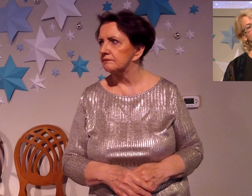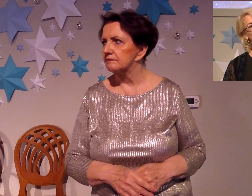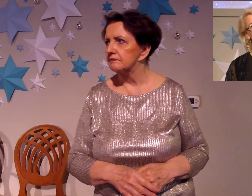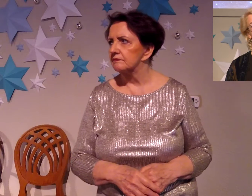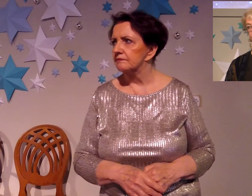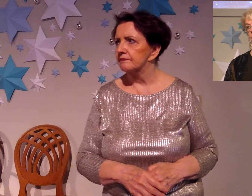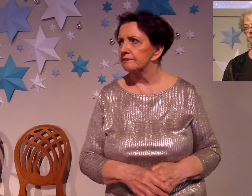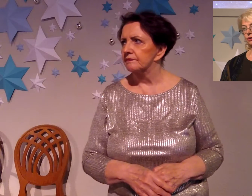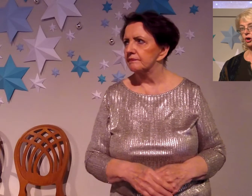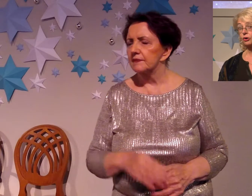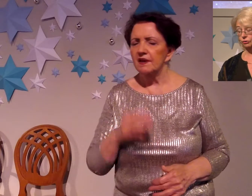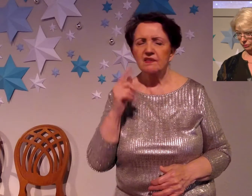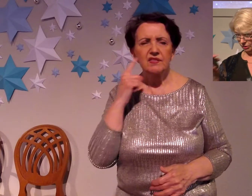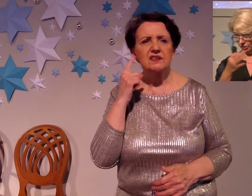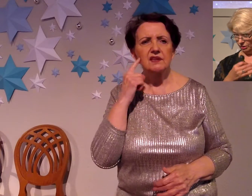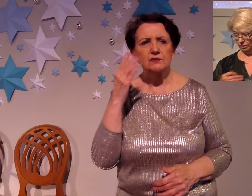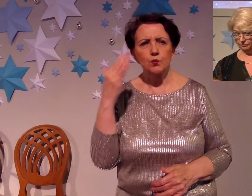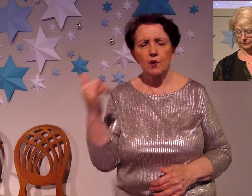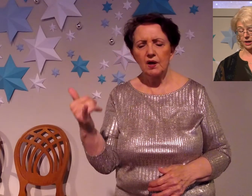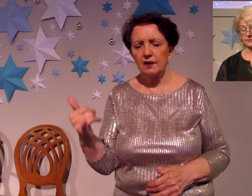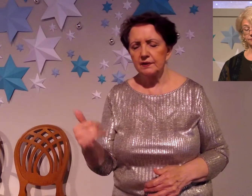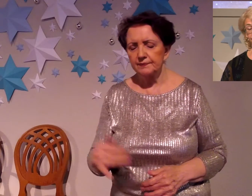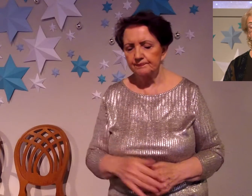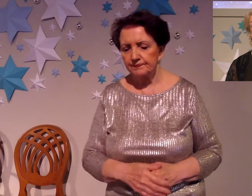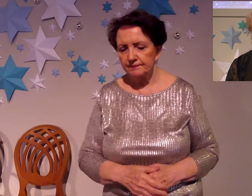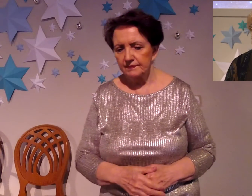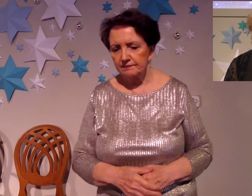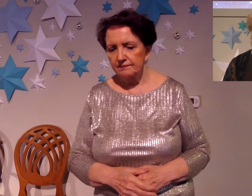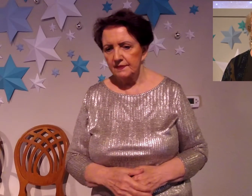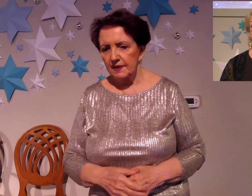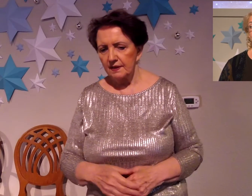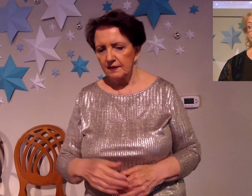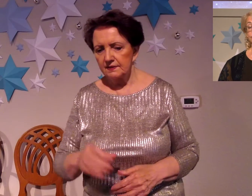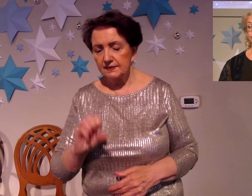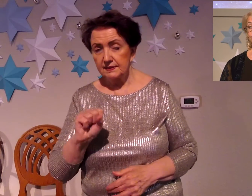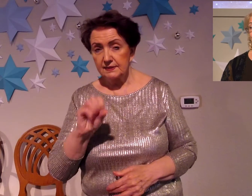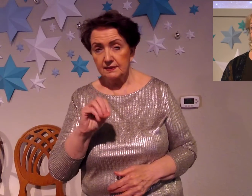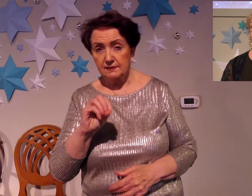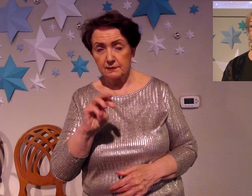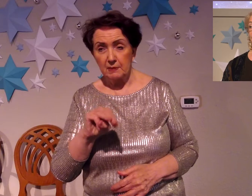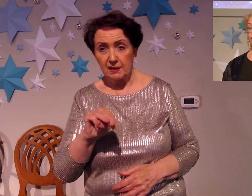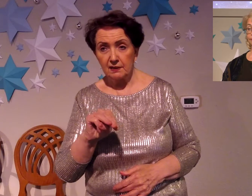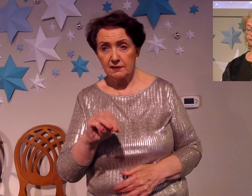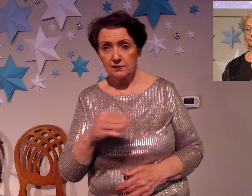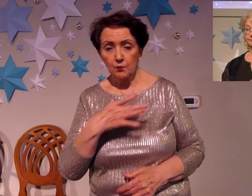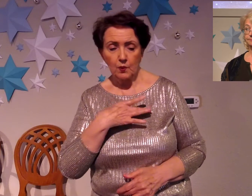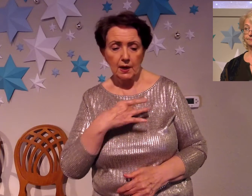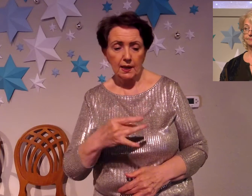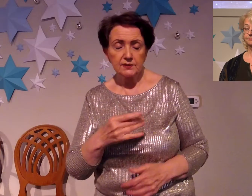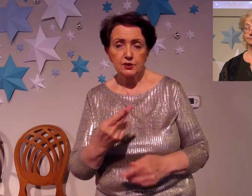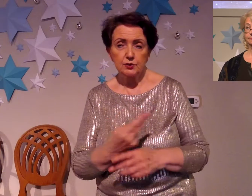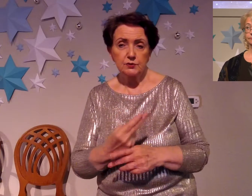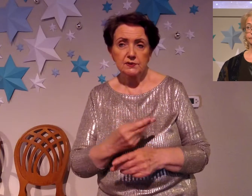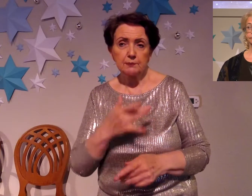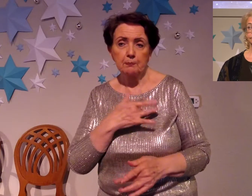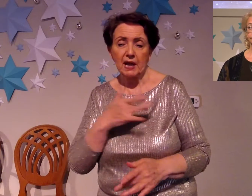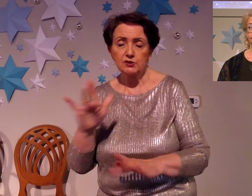I think that's why sometimes in our philosophy, we like to use the word compassion.